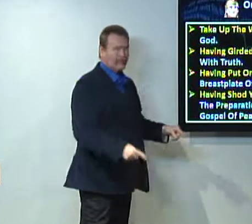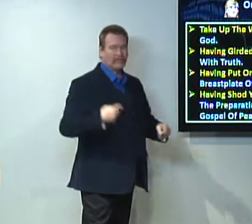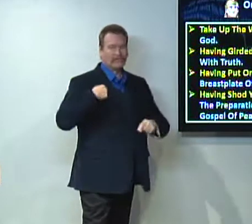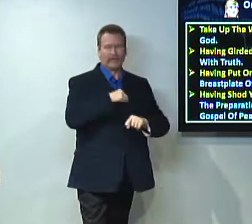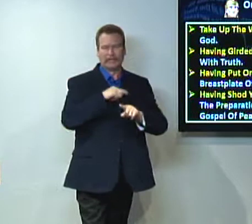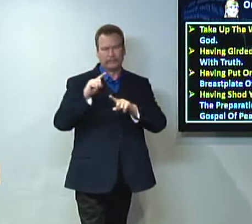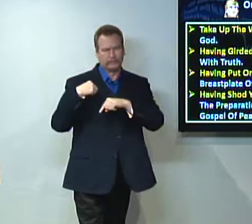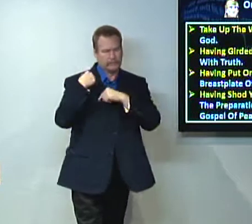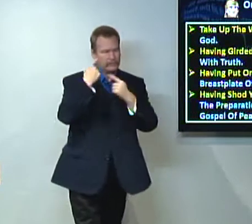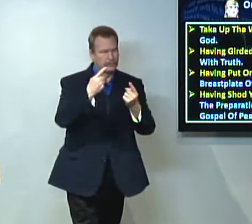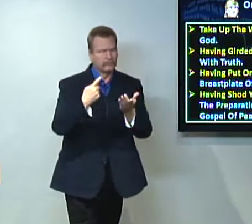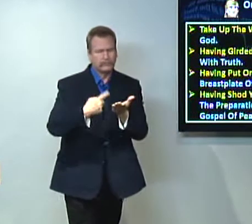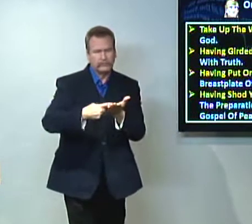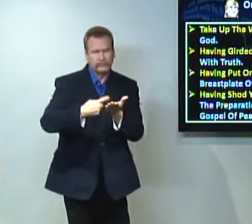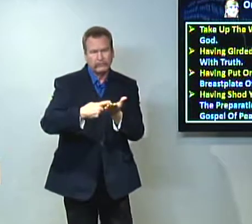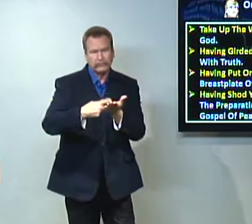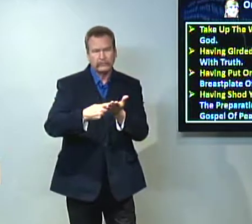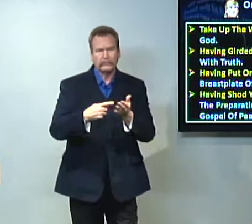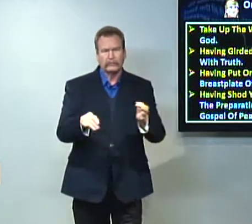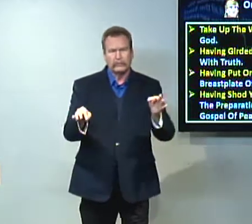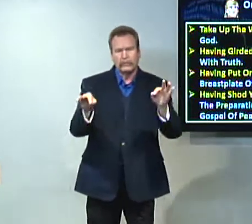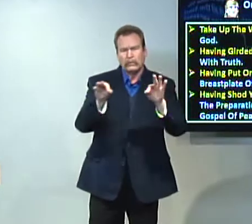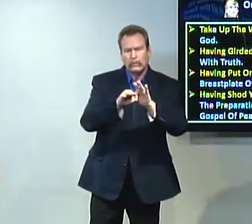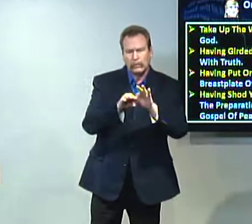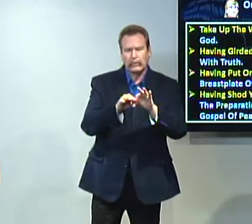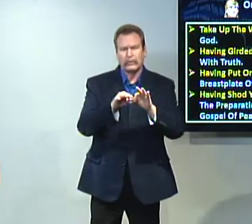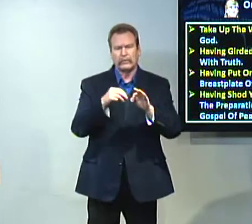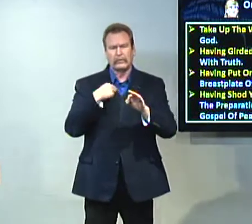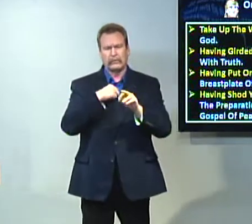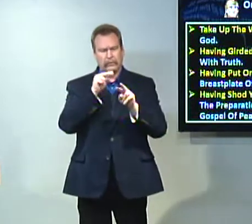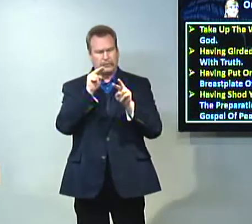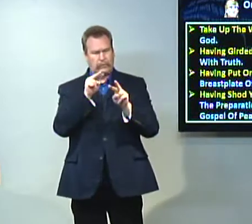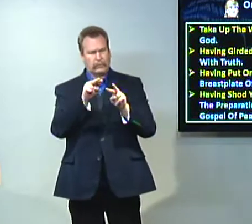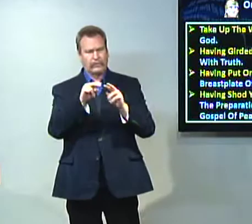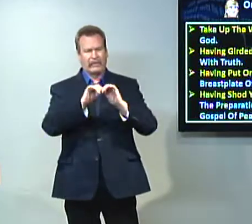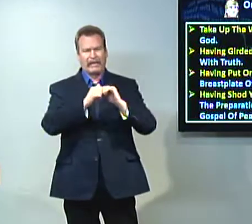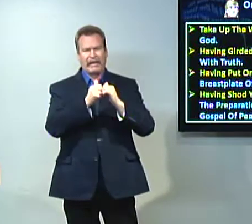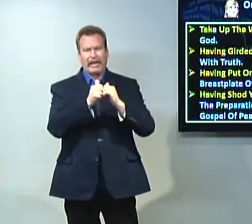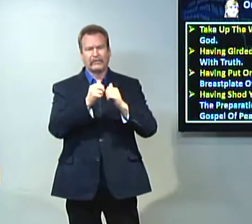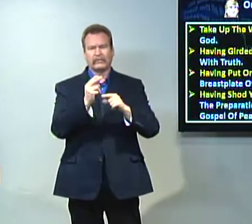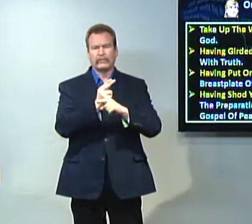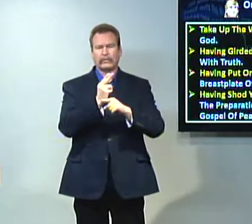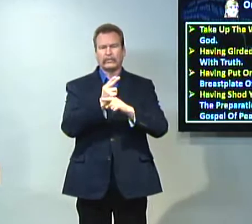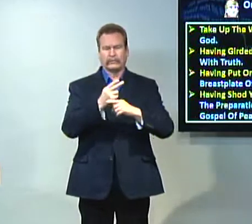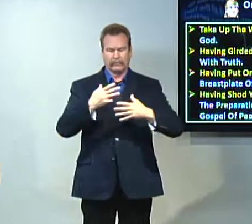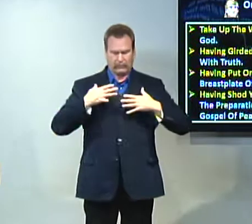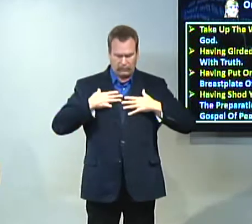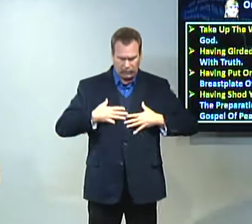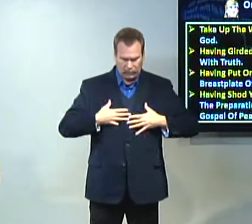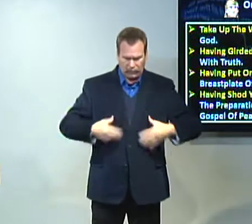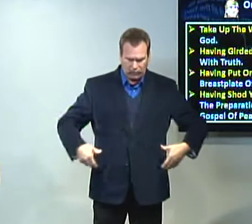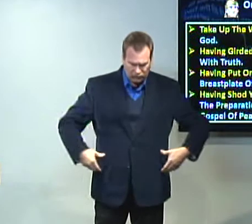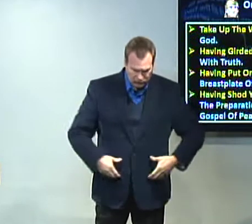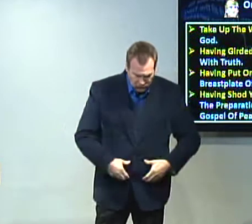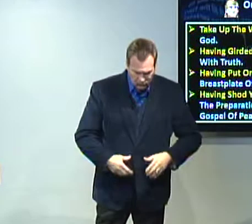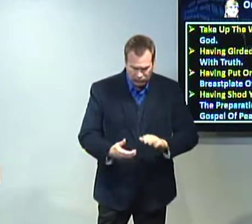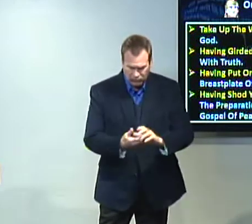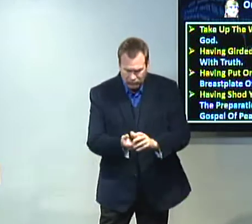these practices that we have been discussing this on our Sunday mornings for a while. We've been talking about how do we